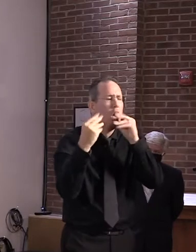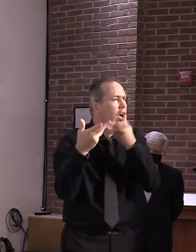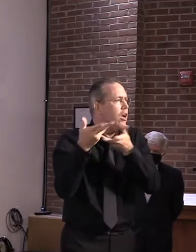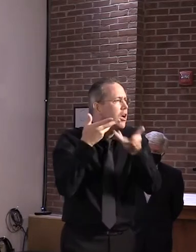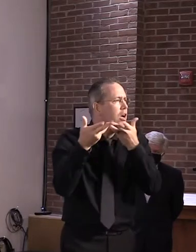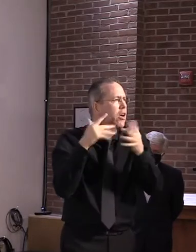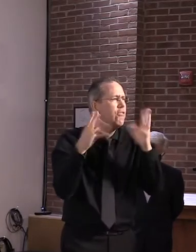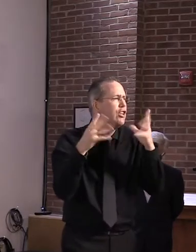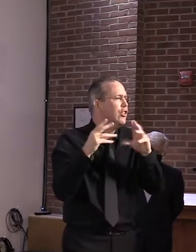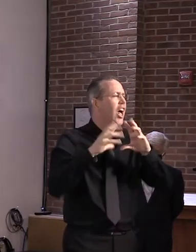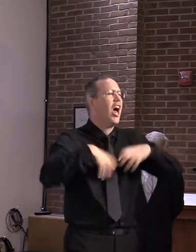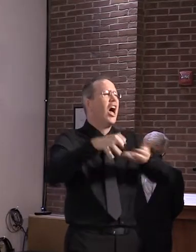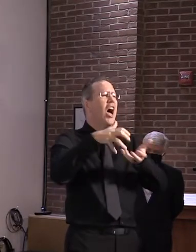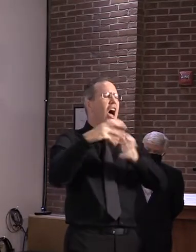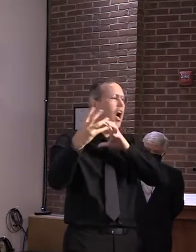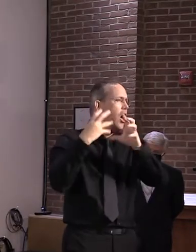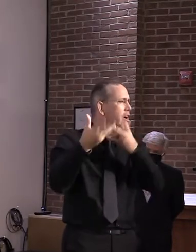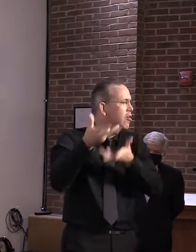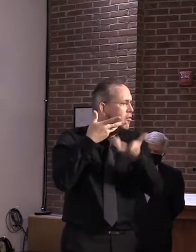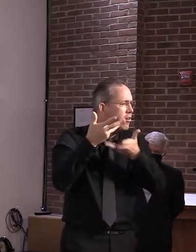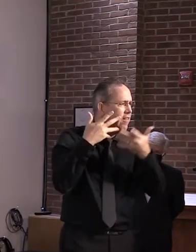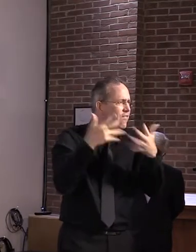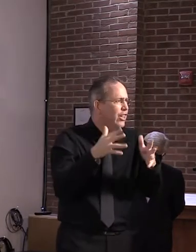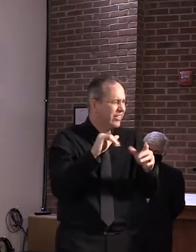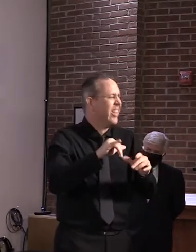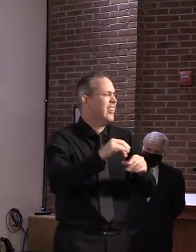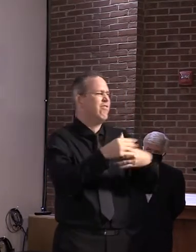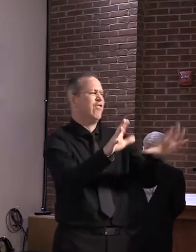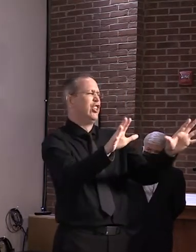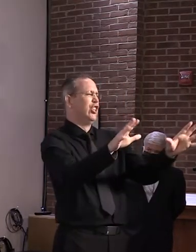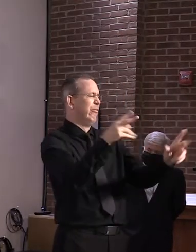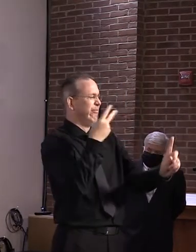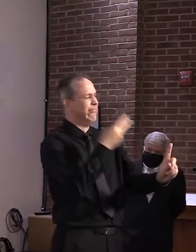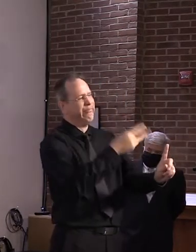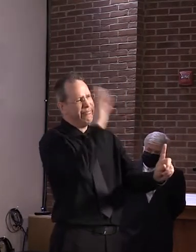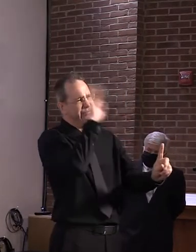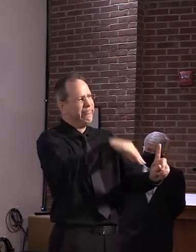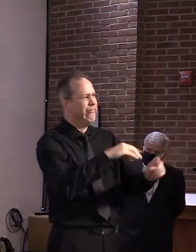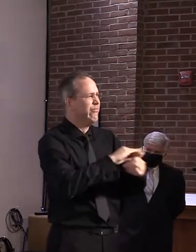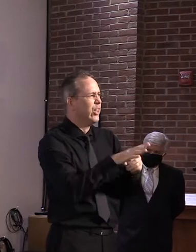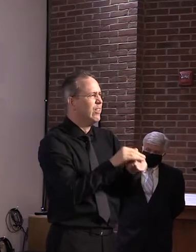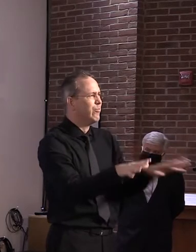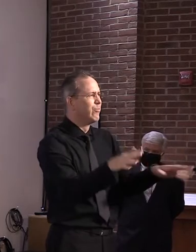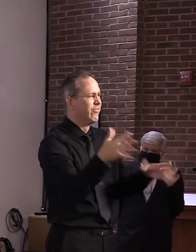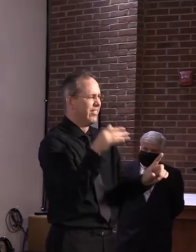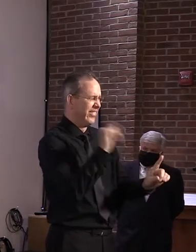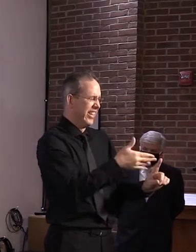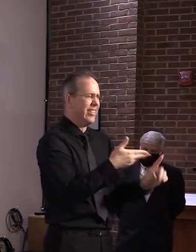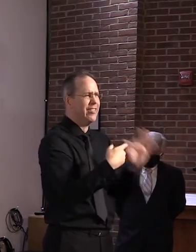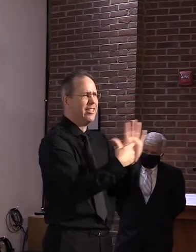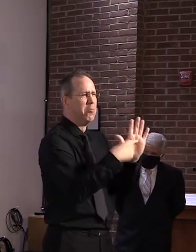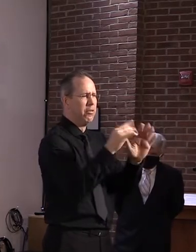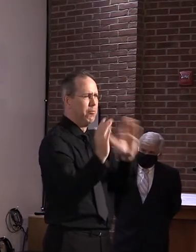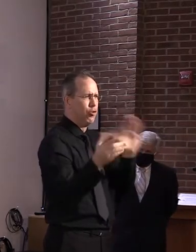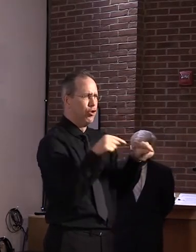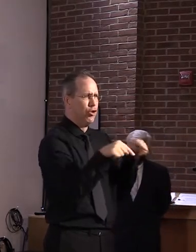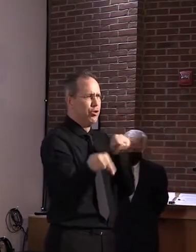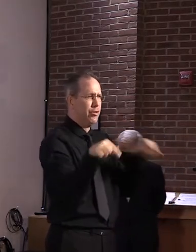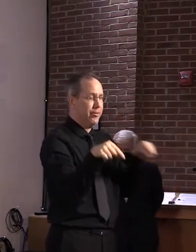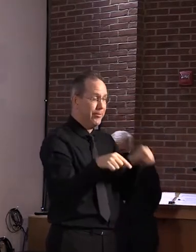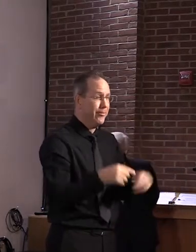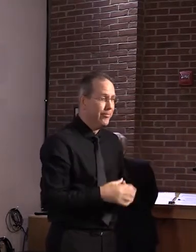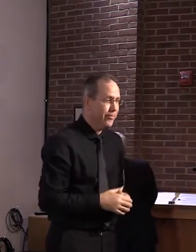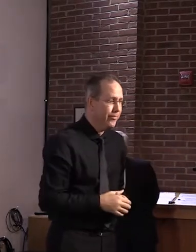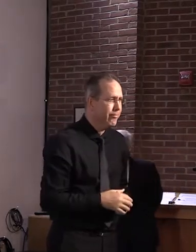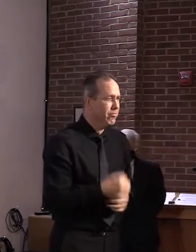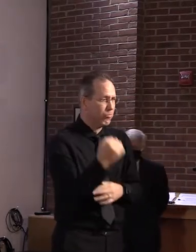And that's where the concern has come in as to even further spreading of the virus. But not from the protest group,